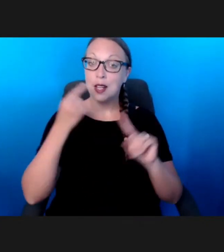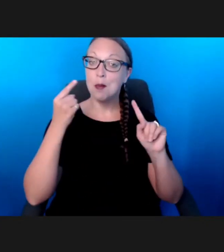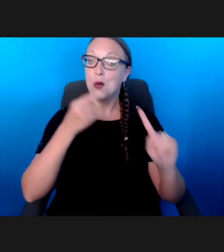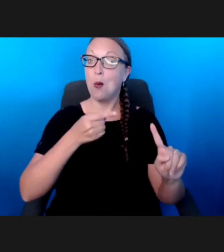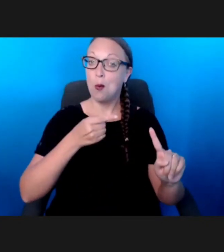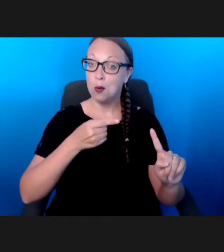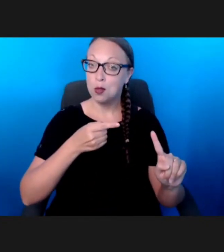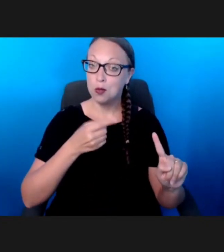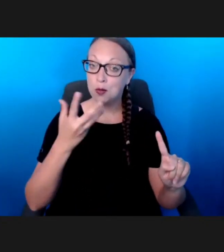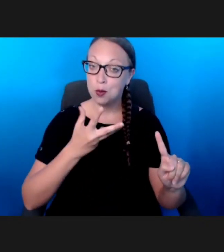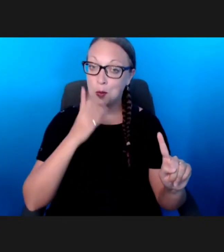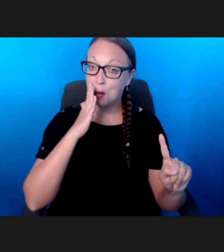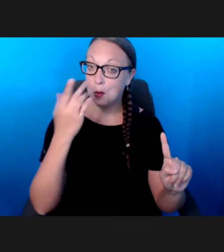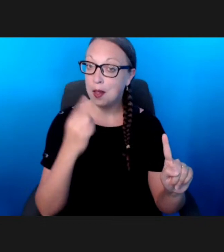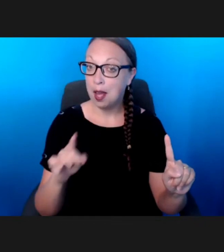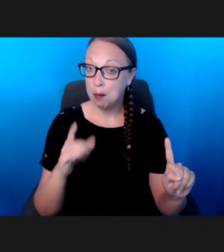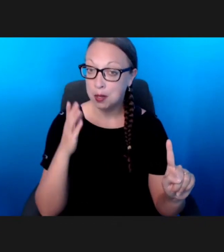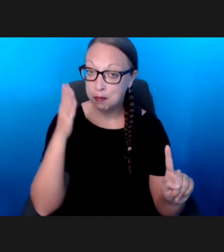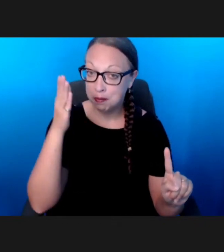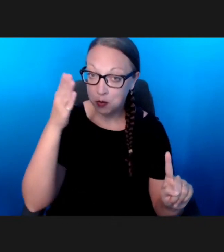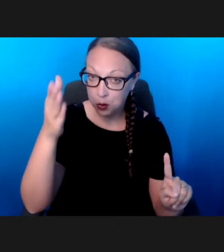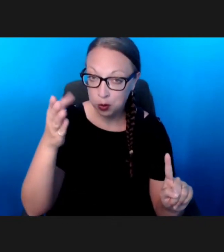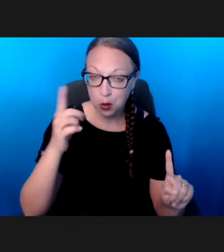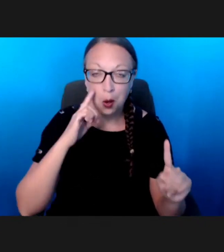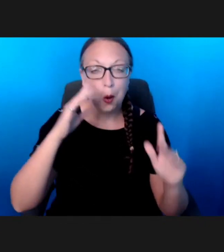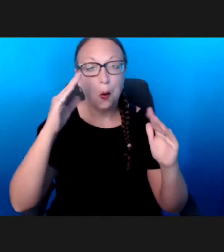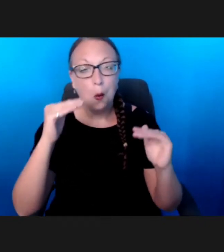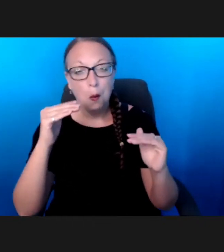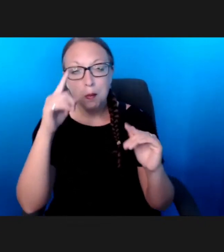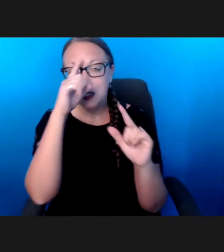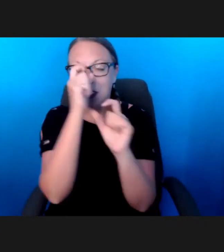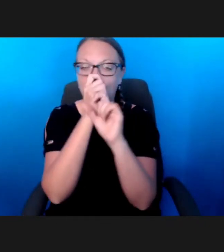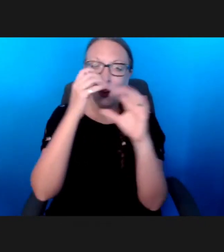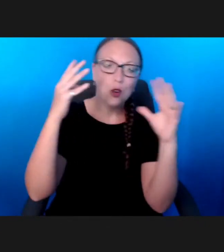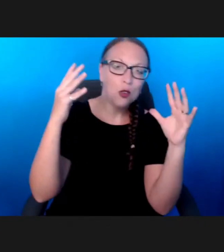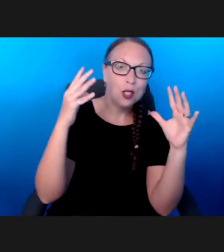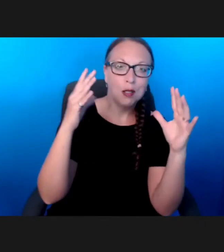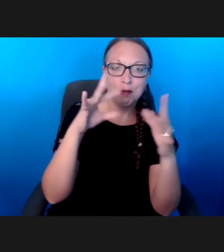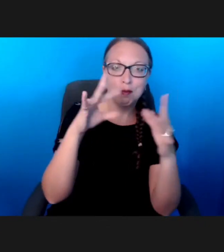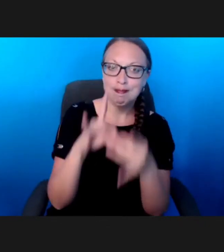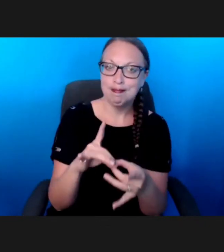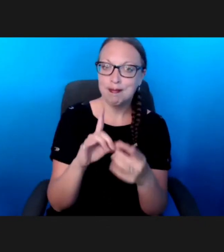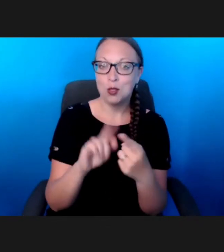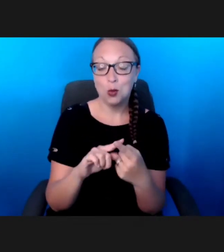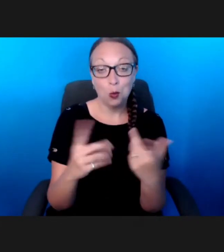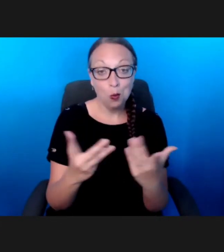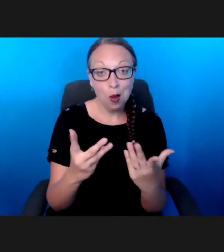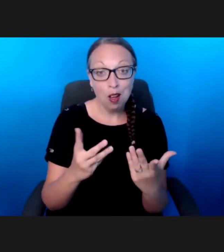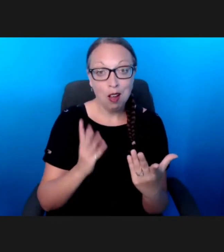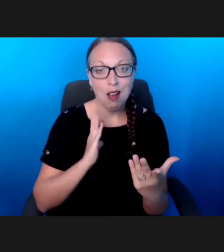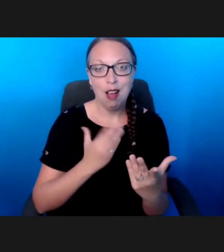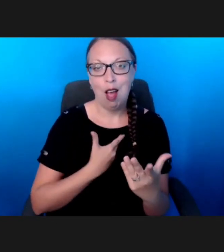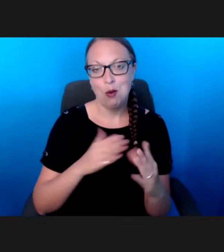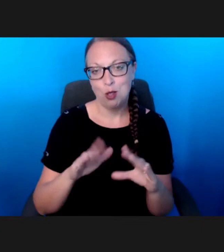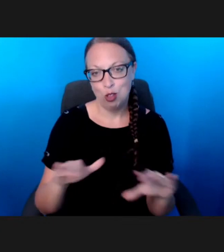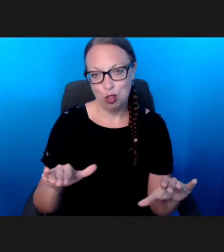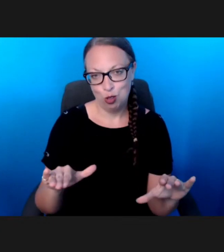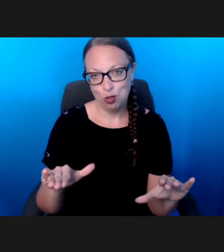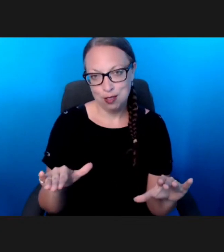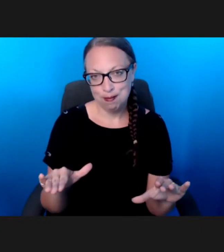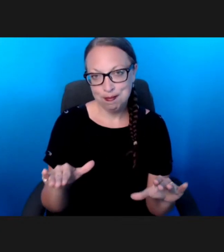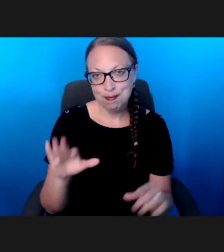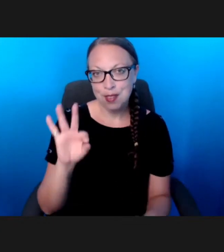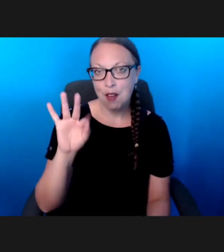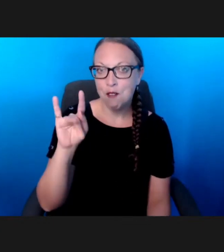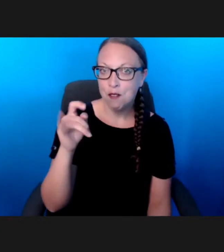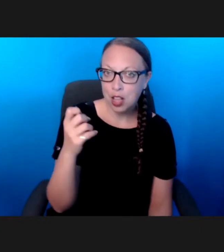be. Our hopes, our dreams, so tied up in our children. And what Fletch has demonstrated